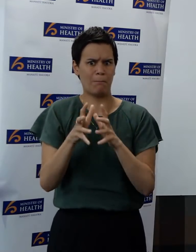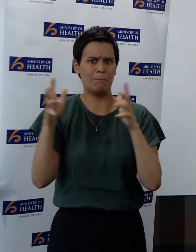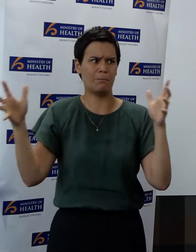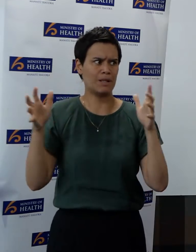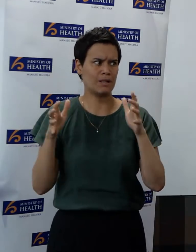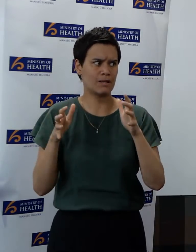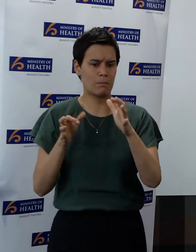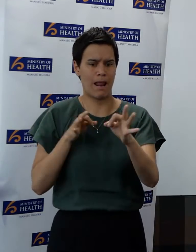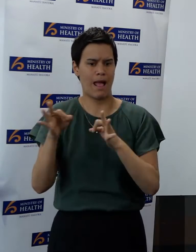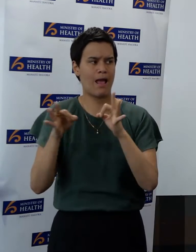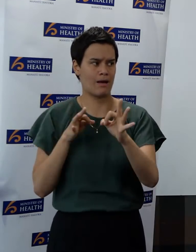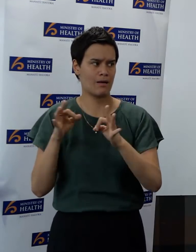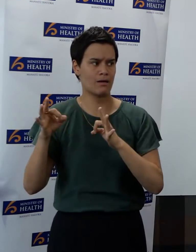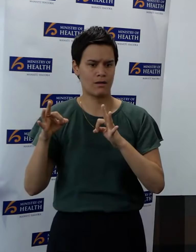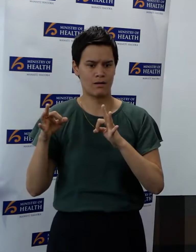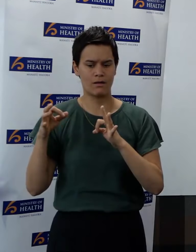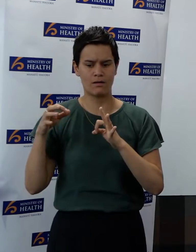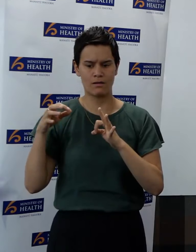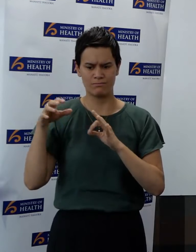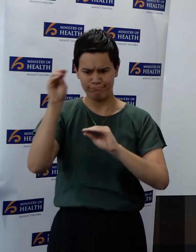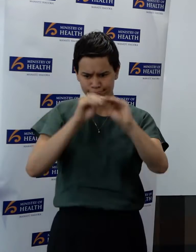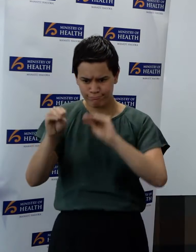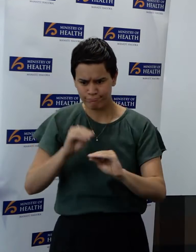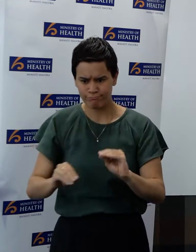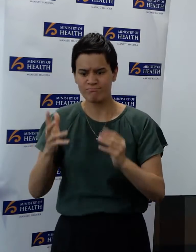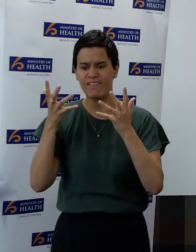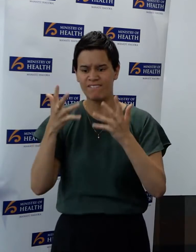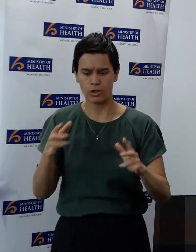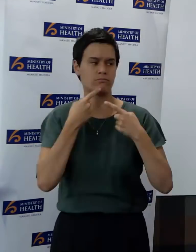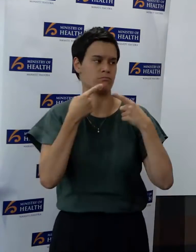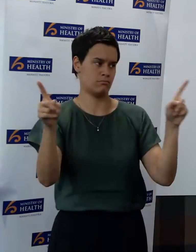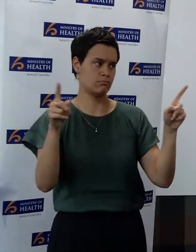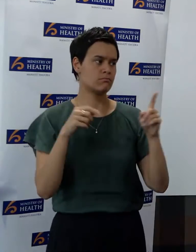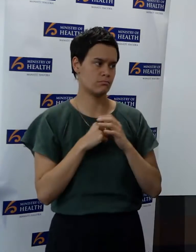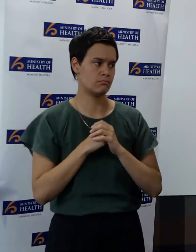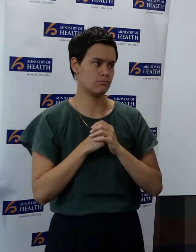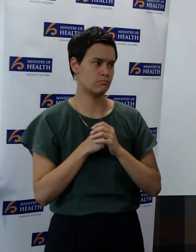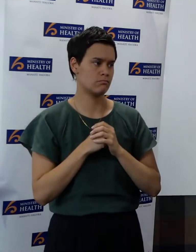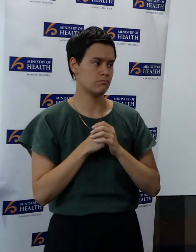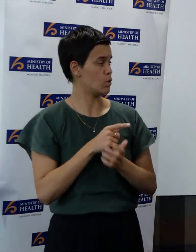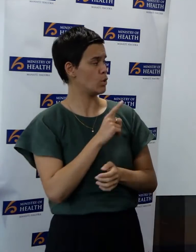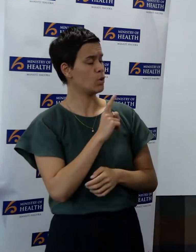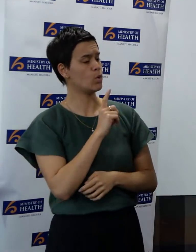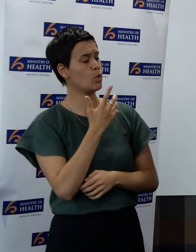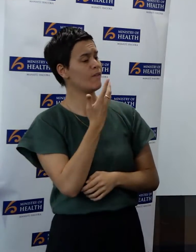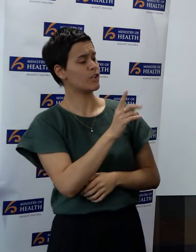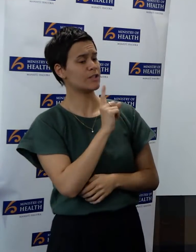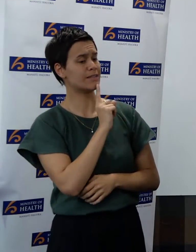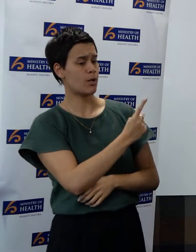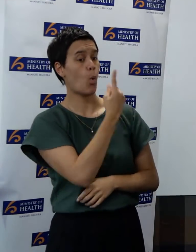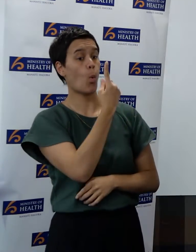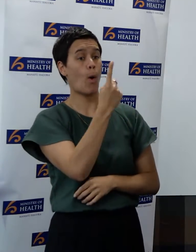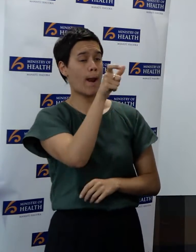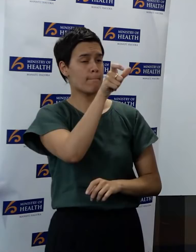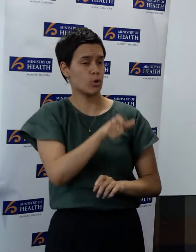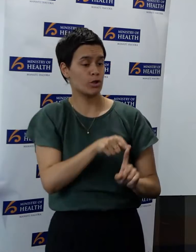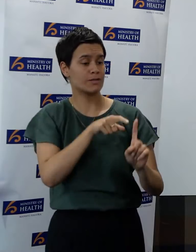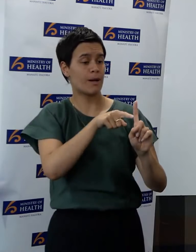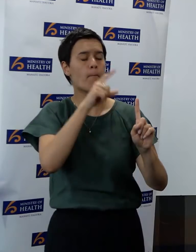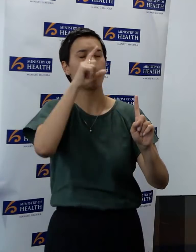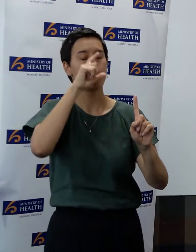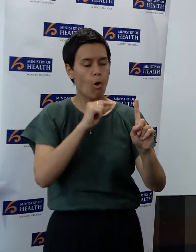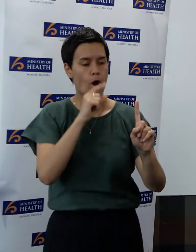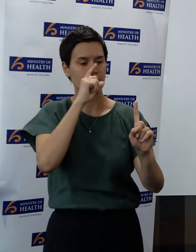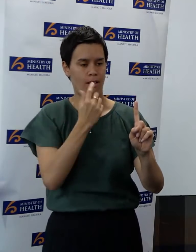government. So the government will announce those decisions. In terms of that person you said was the closest to a suspected